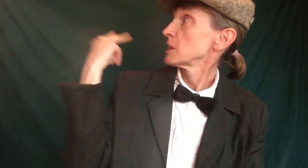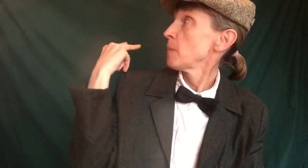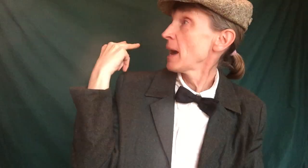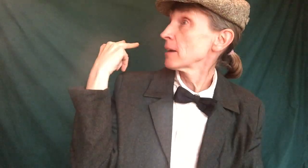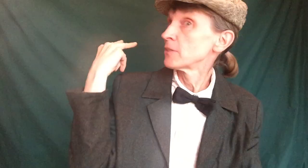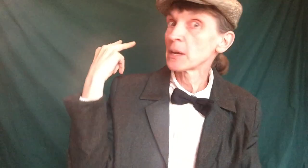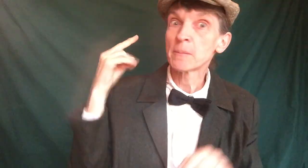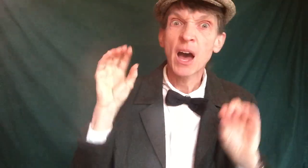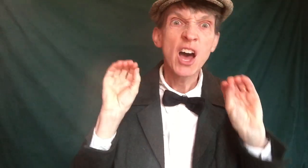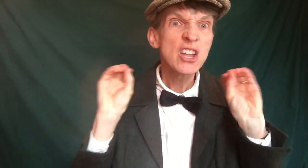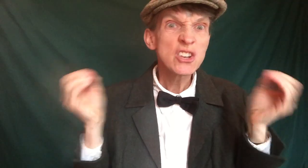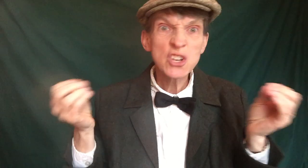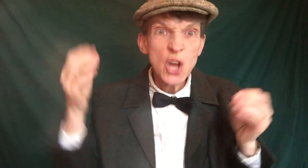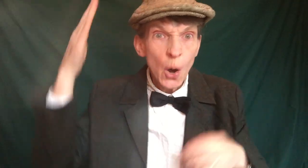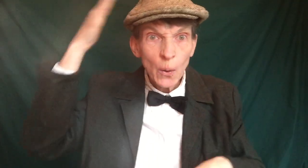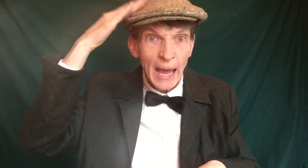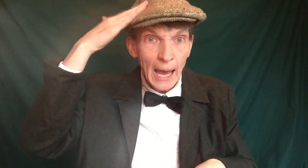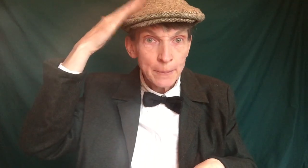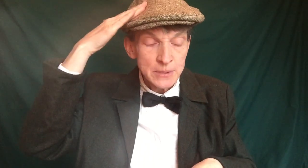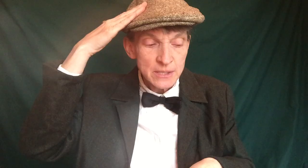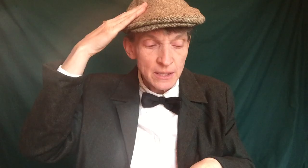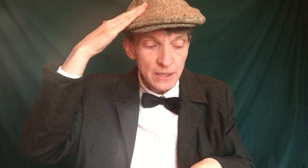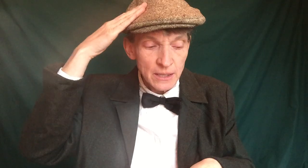in back of him, no caps.